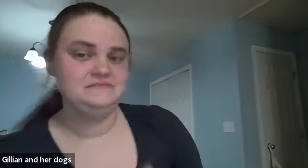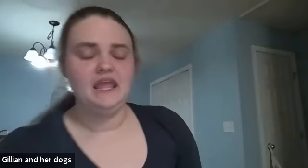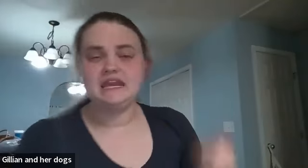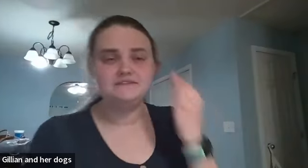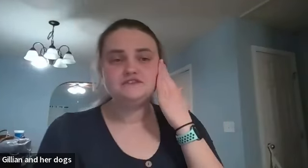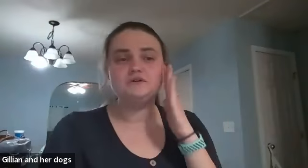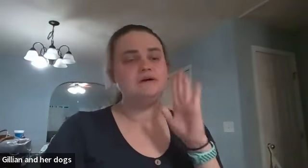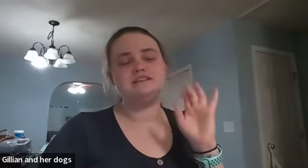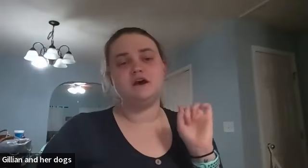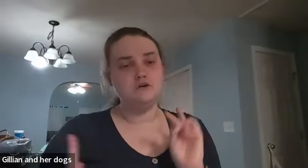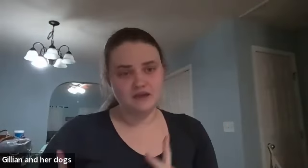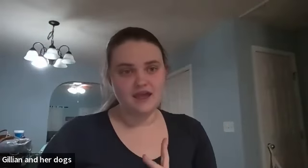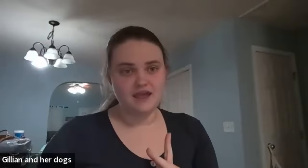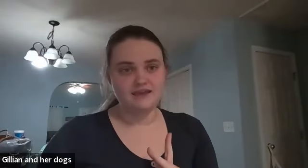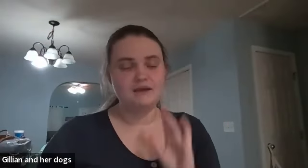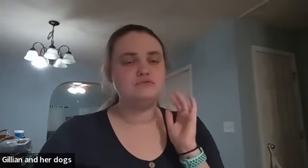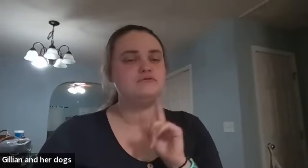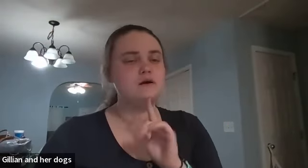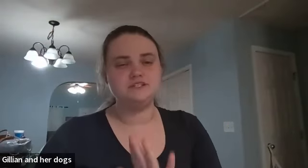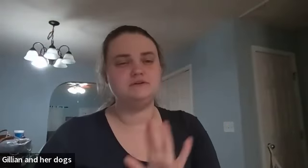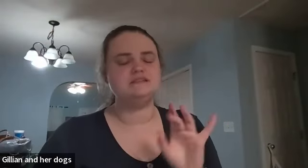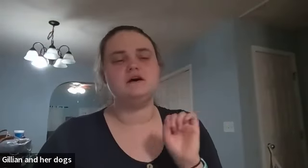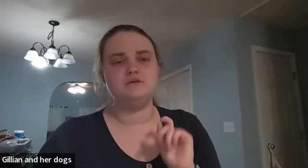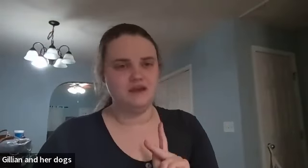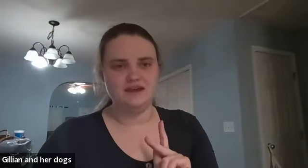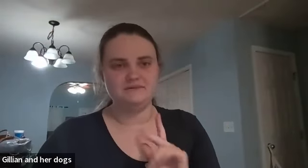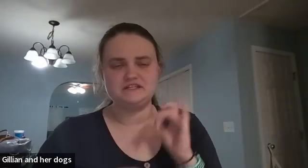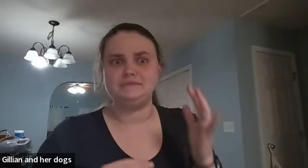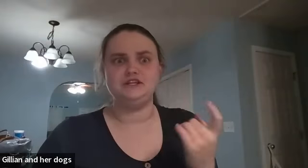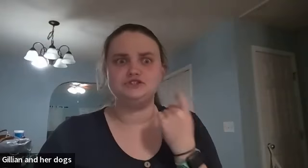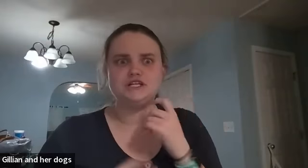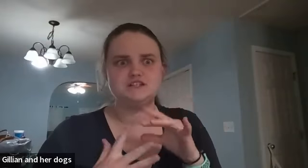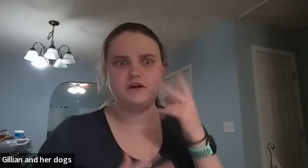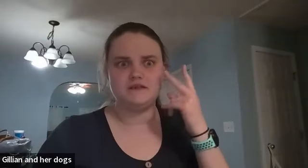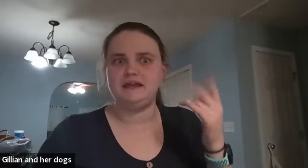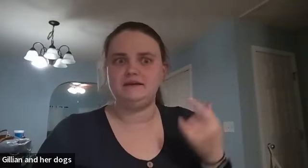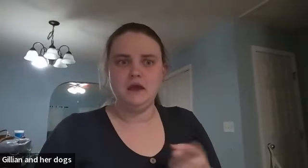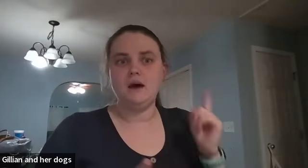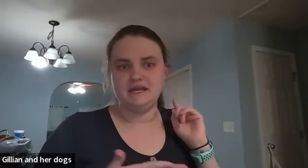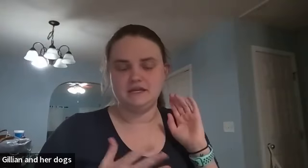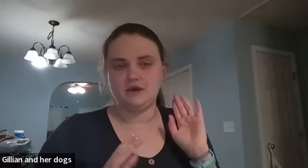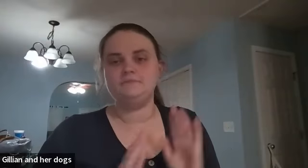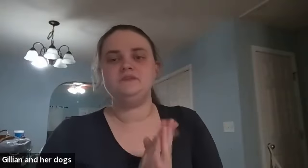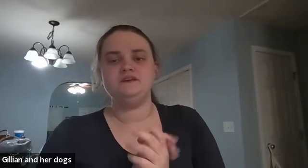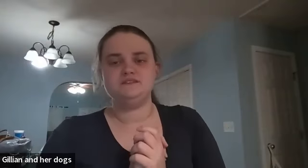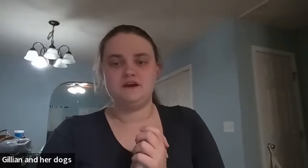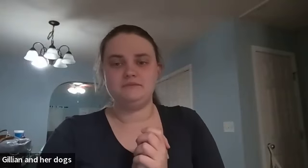And if you don't know, it's okay. Promise you it's okay. Because I mean, y'all just saw them like a minute ago. So,